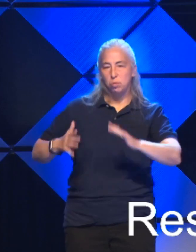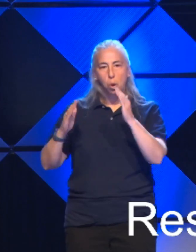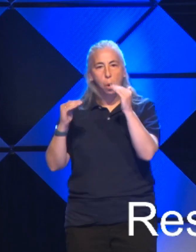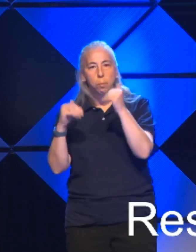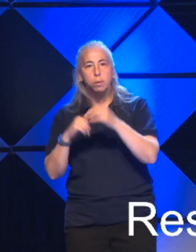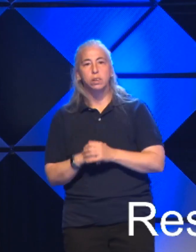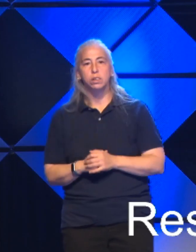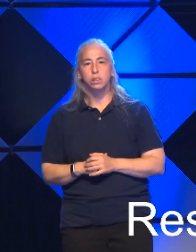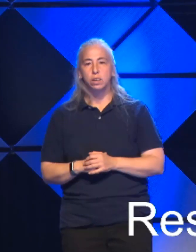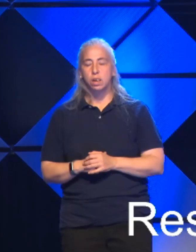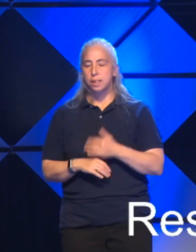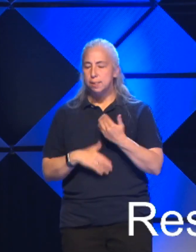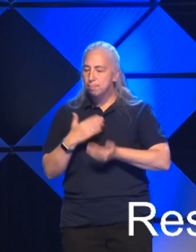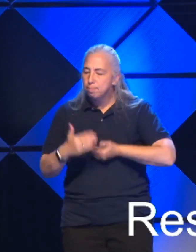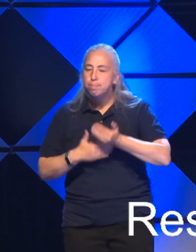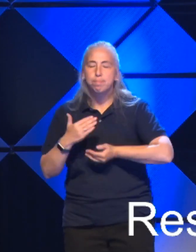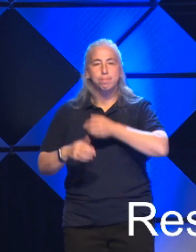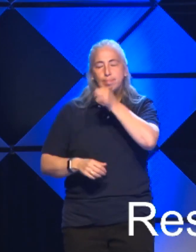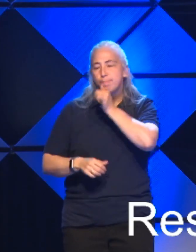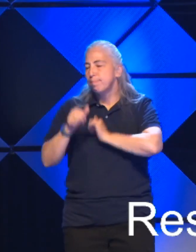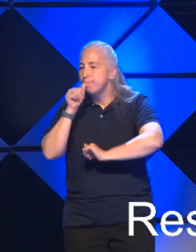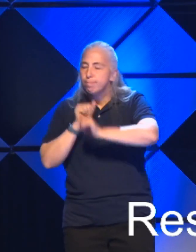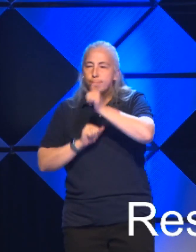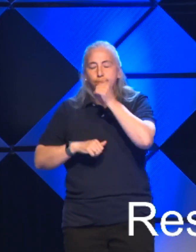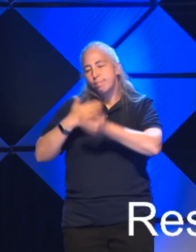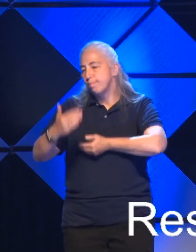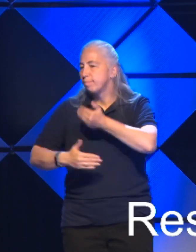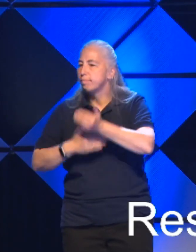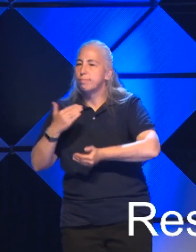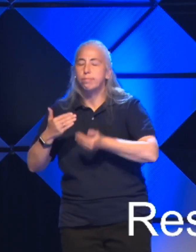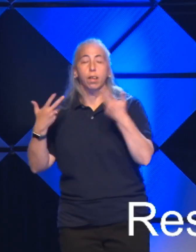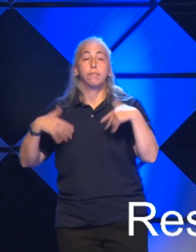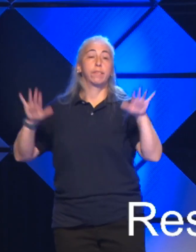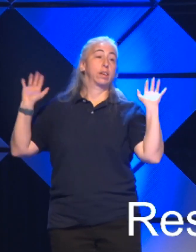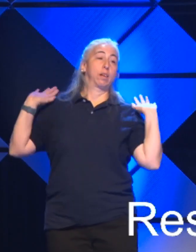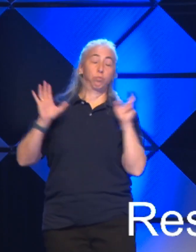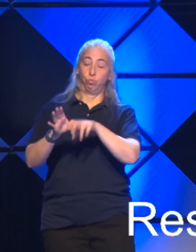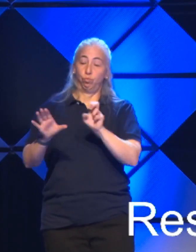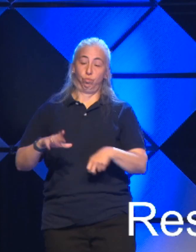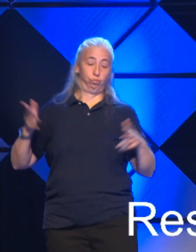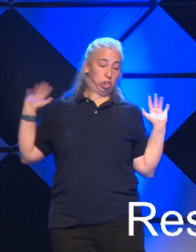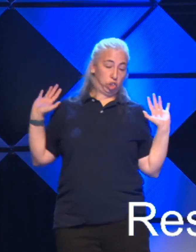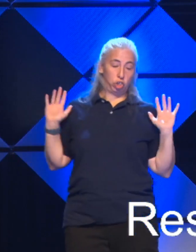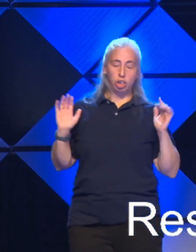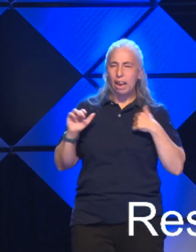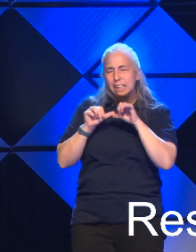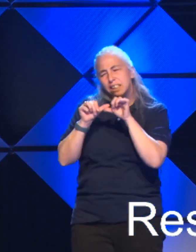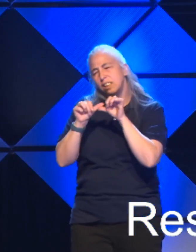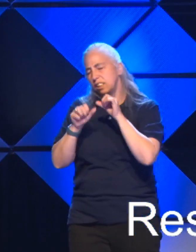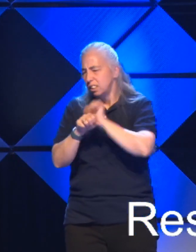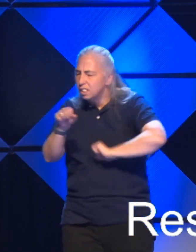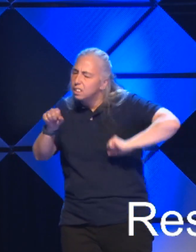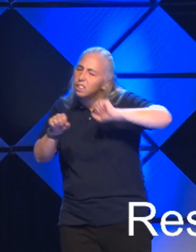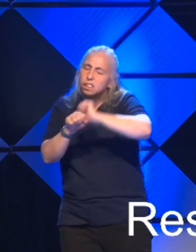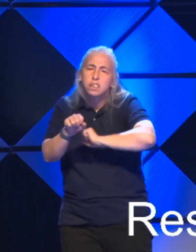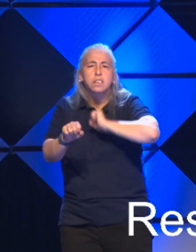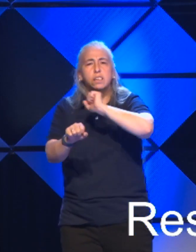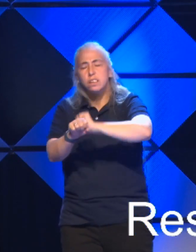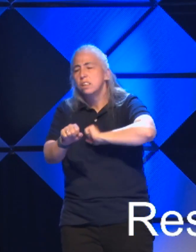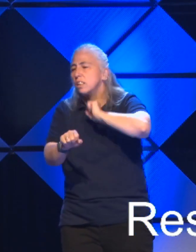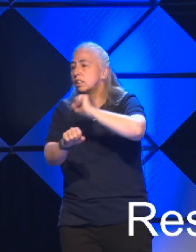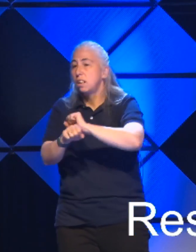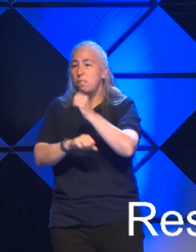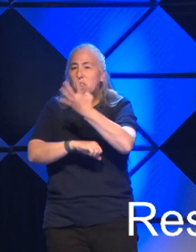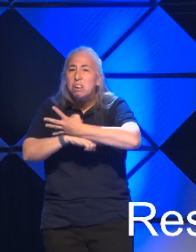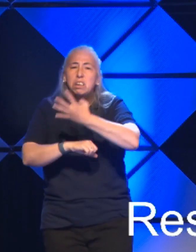enough. There's nothing going to change. I invested 3, 4, 5 years in this thing. It's not going to work. Nothing changed. And I